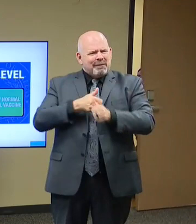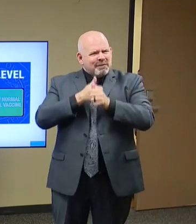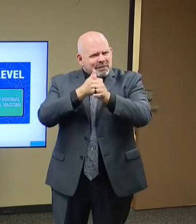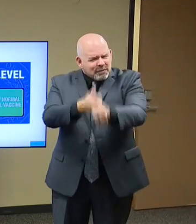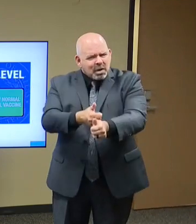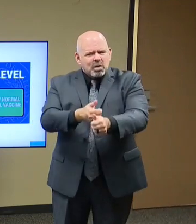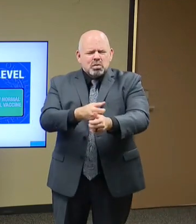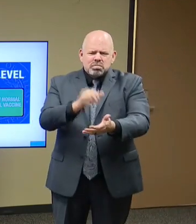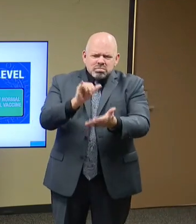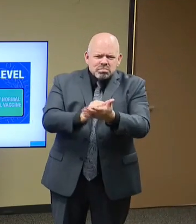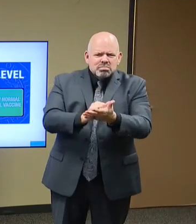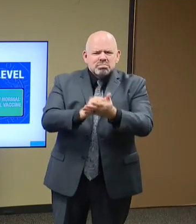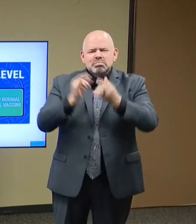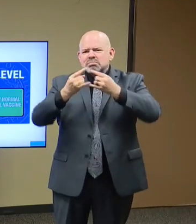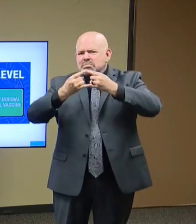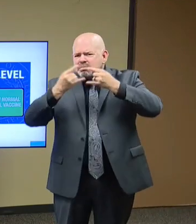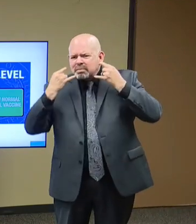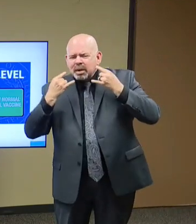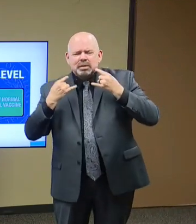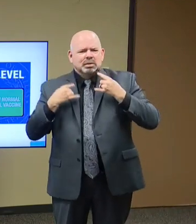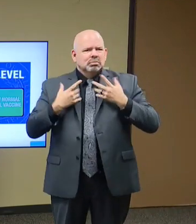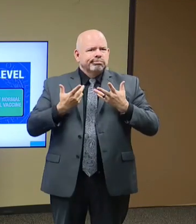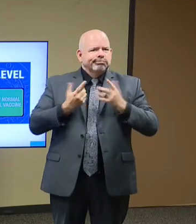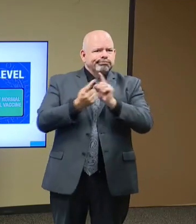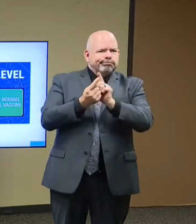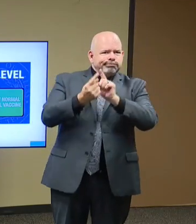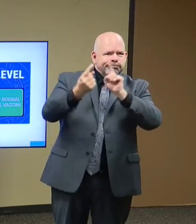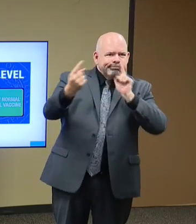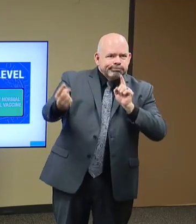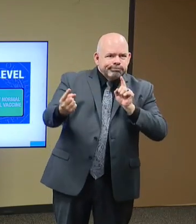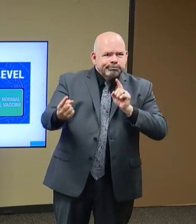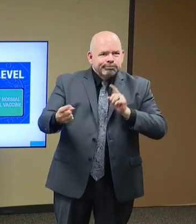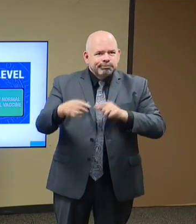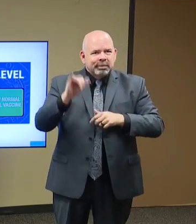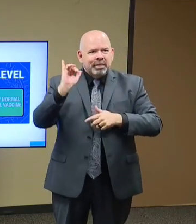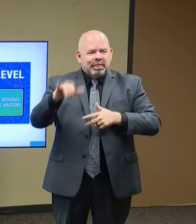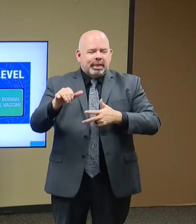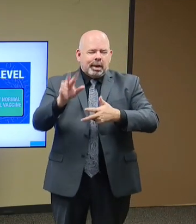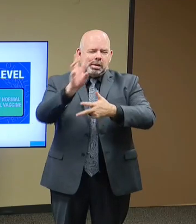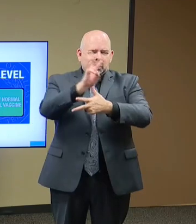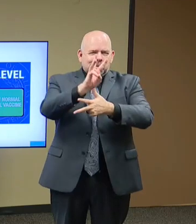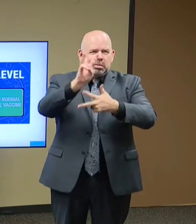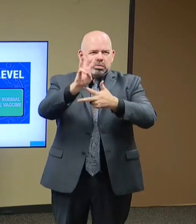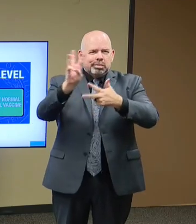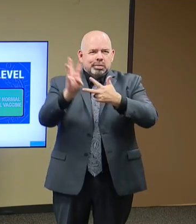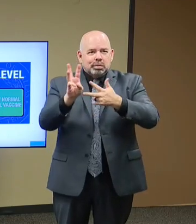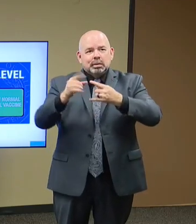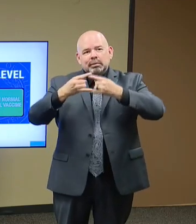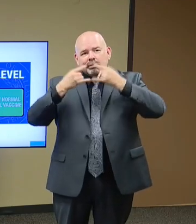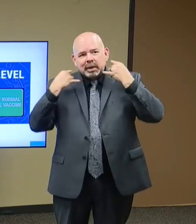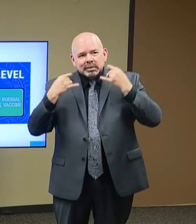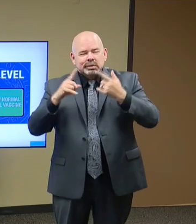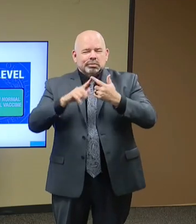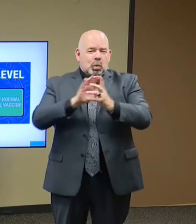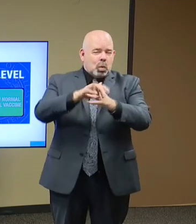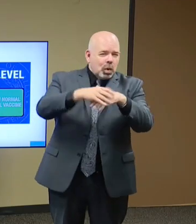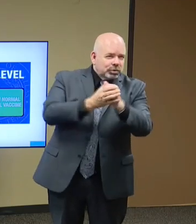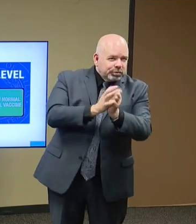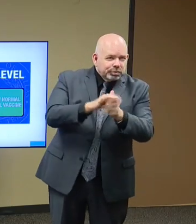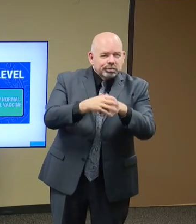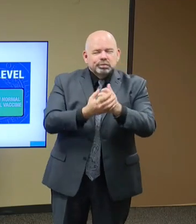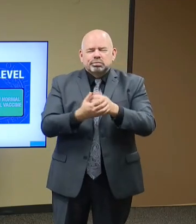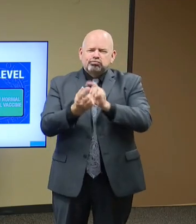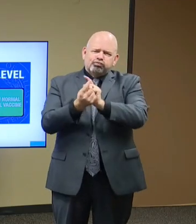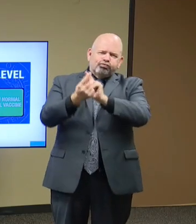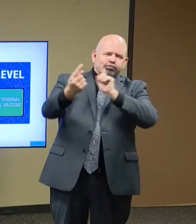and enforce the 3 W's. Wear a mask, wash your hands, and watch your distance, or it's the 3 M's in